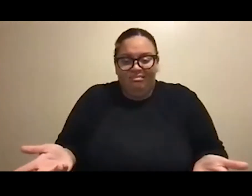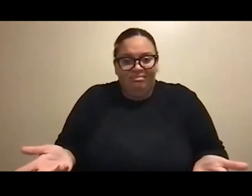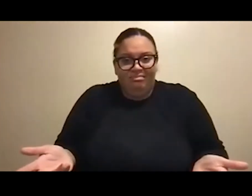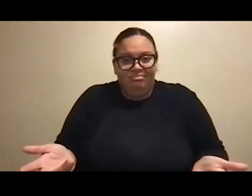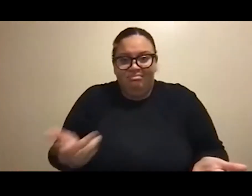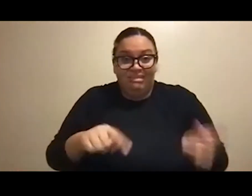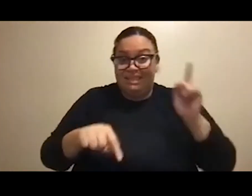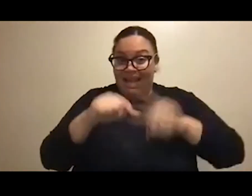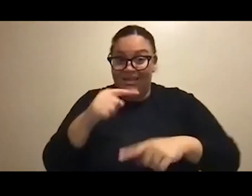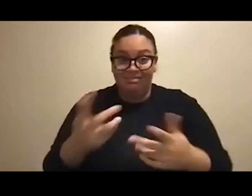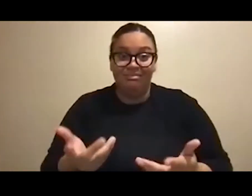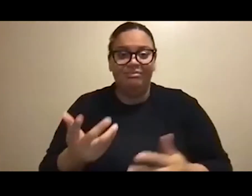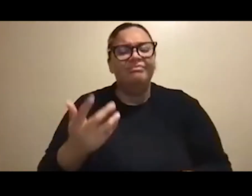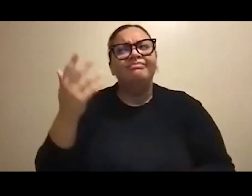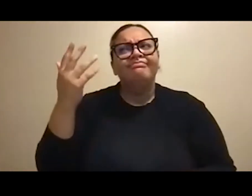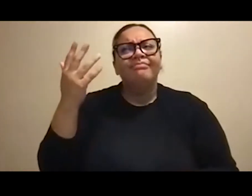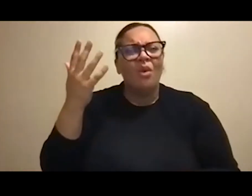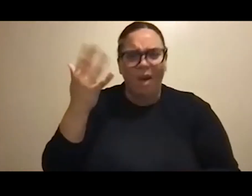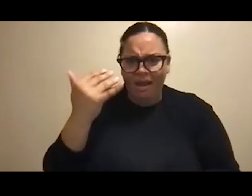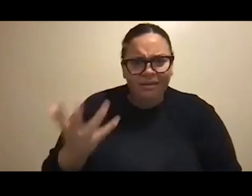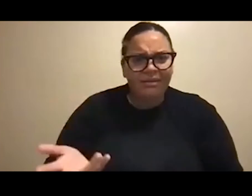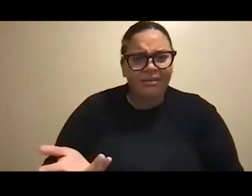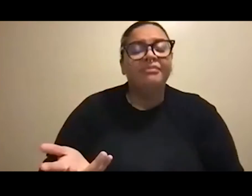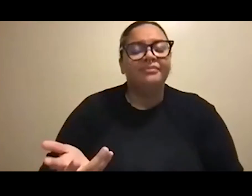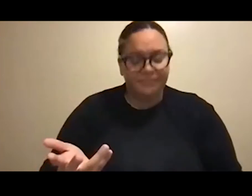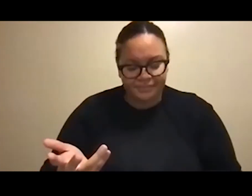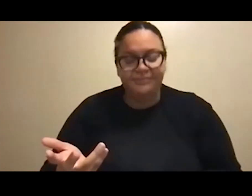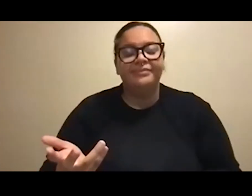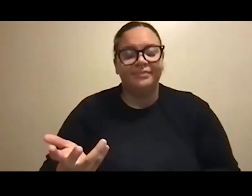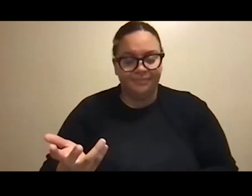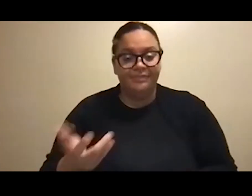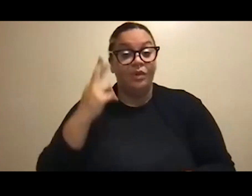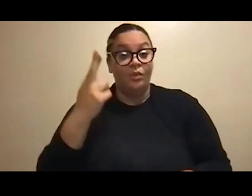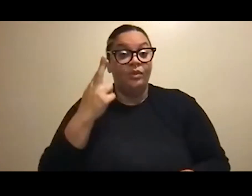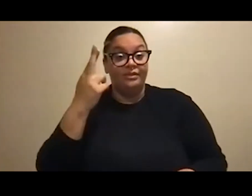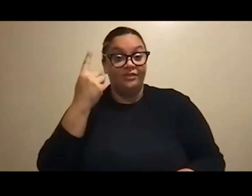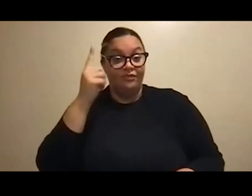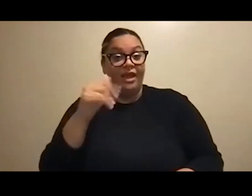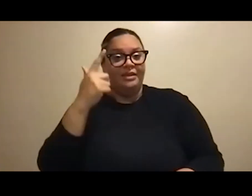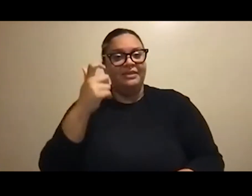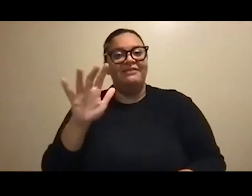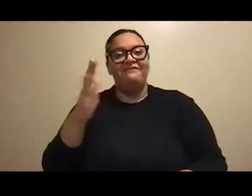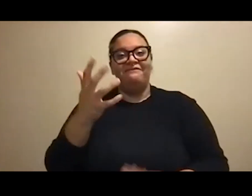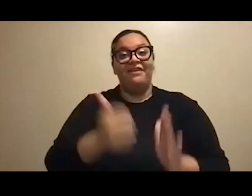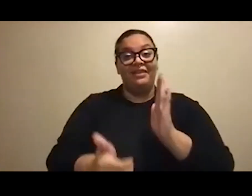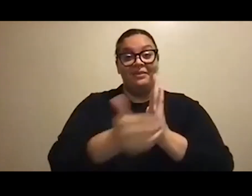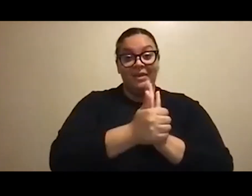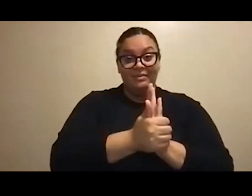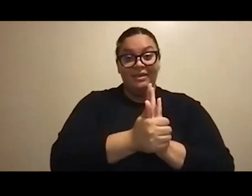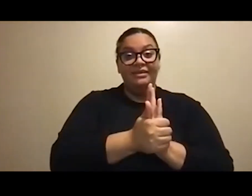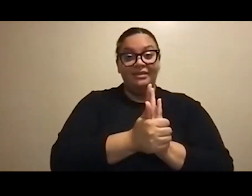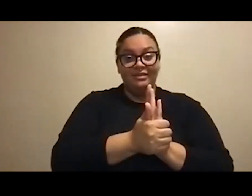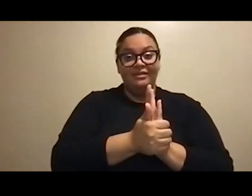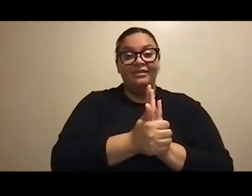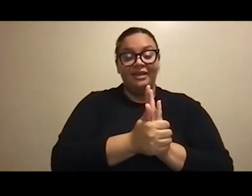of property. Why is that? Well, the reason for that is that the 5th Amendment, under which John Barron was